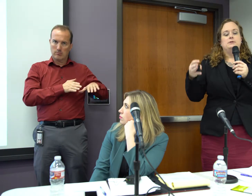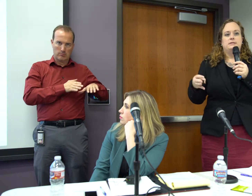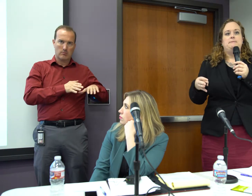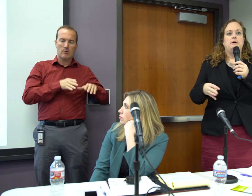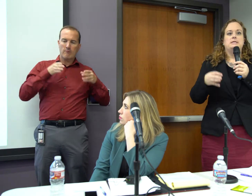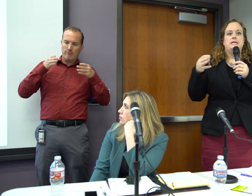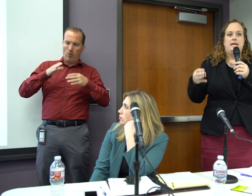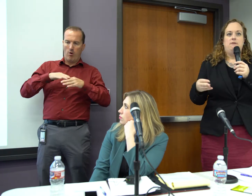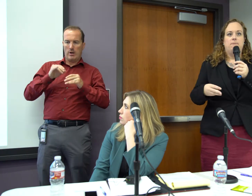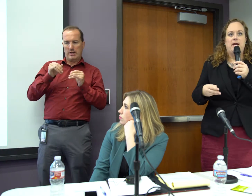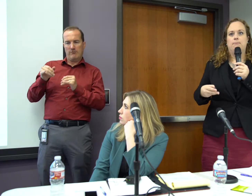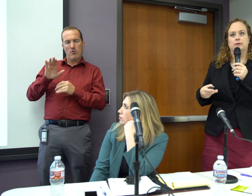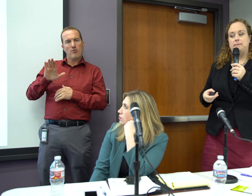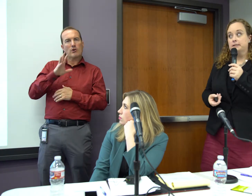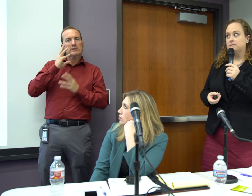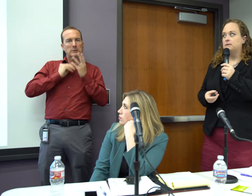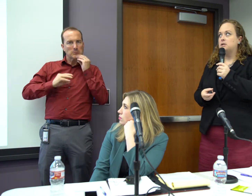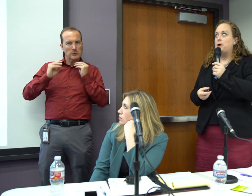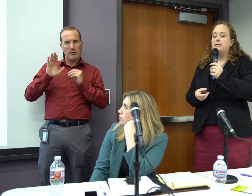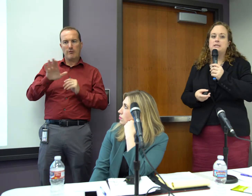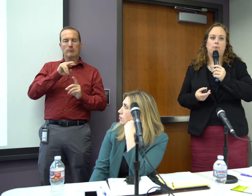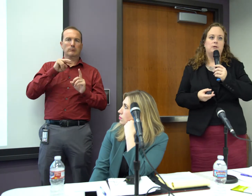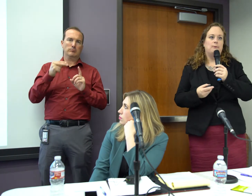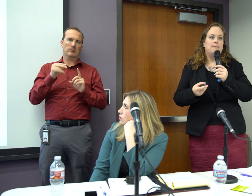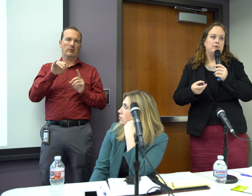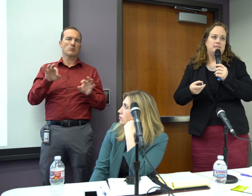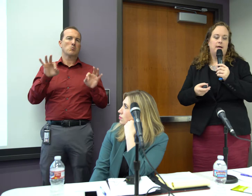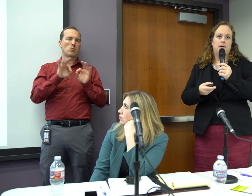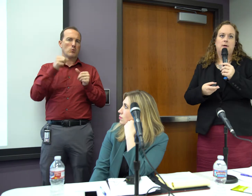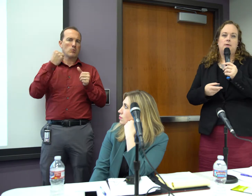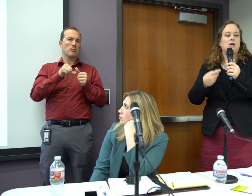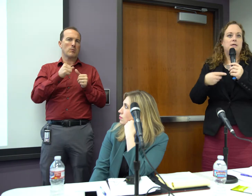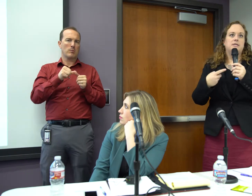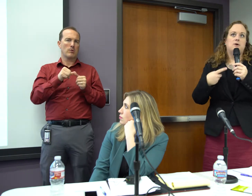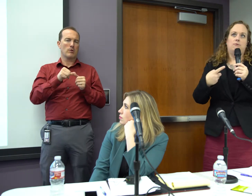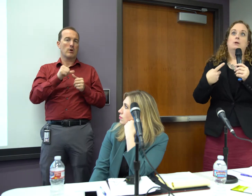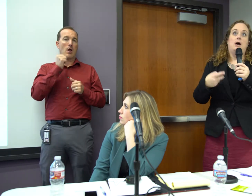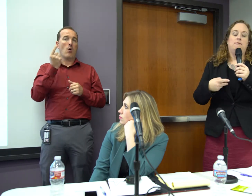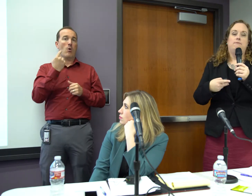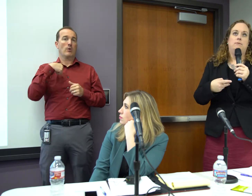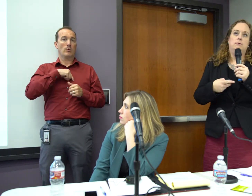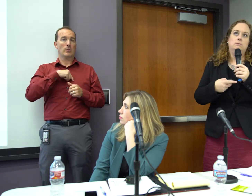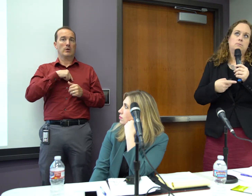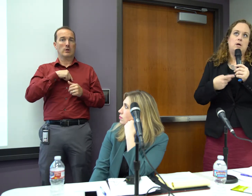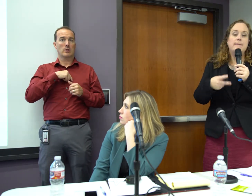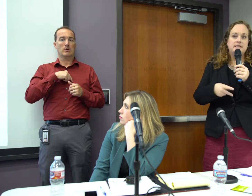the individual's experience and taking it from that perspective. So I think that's important to remember, is that not only did this go through a lot